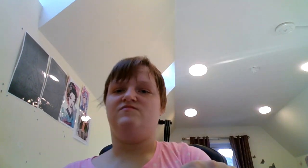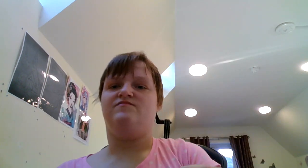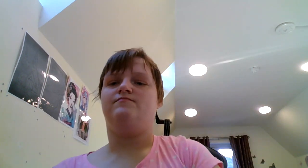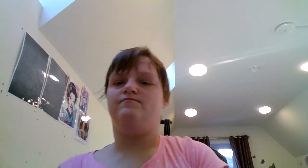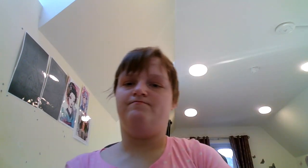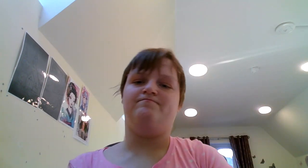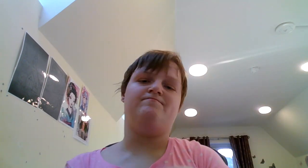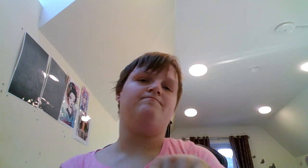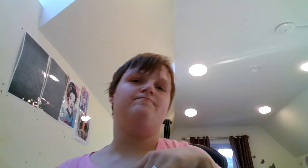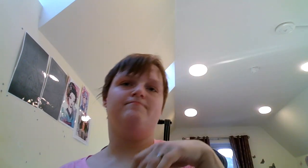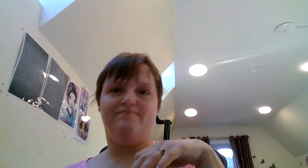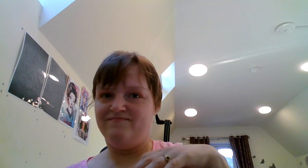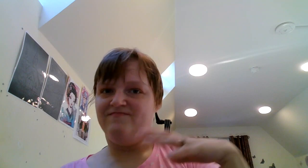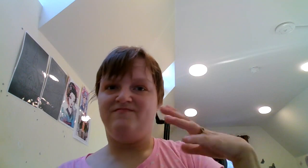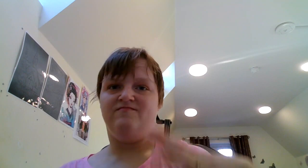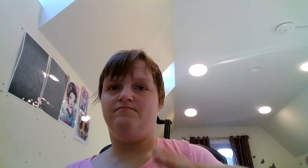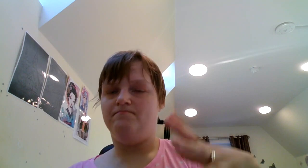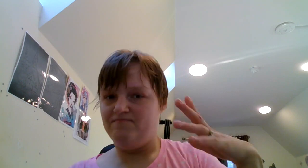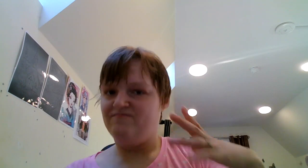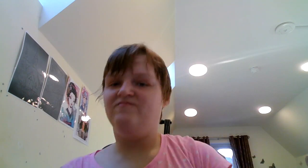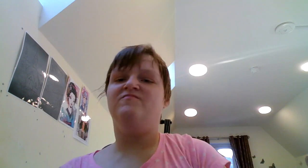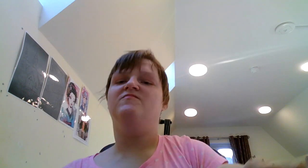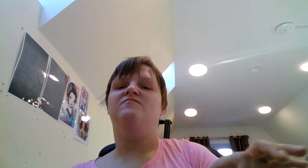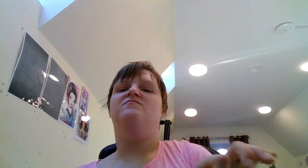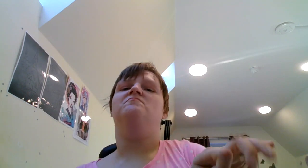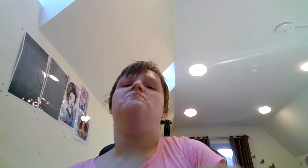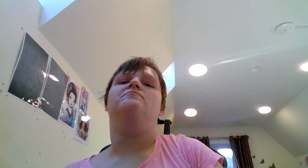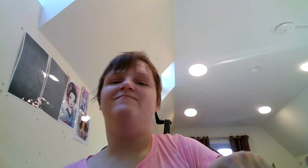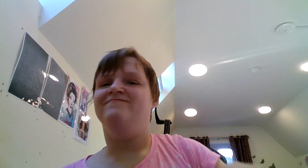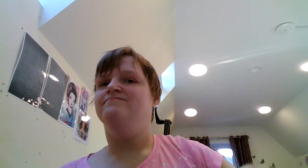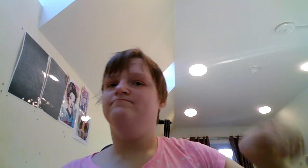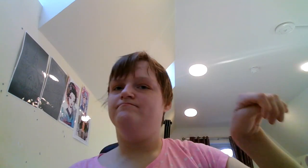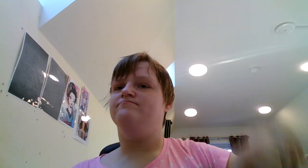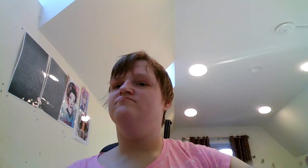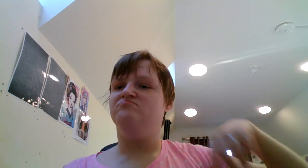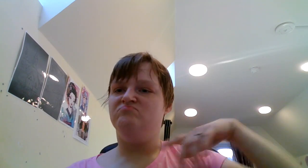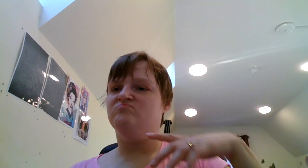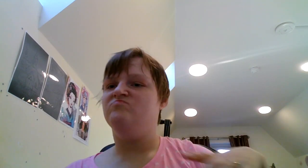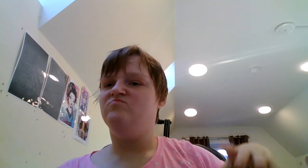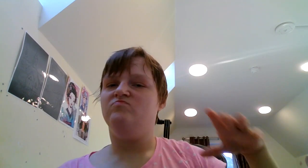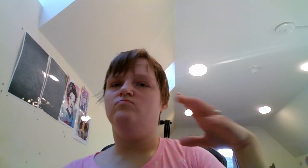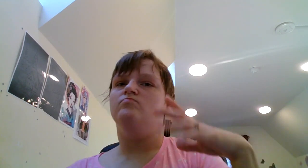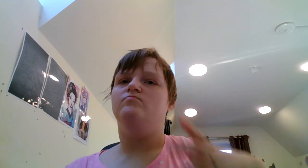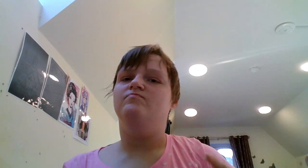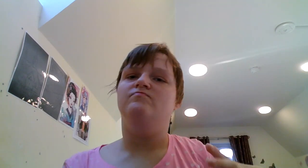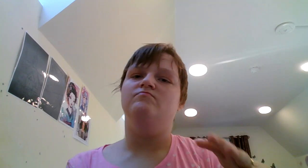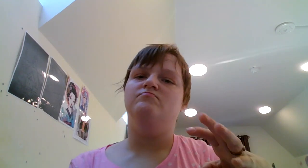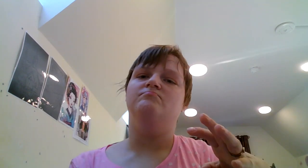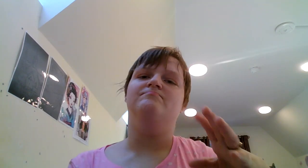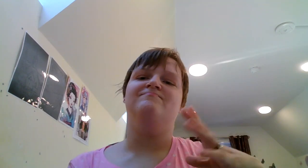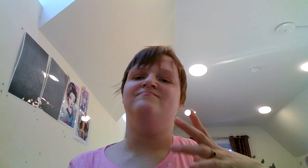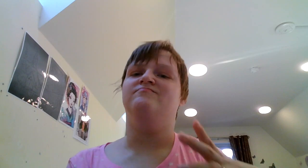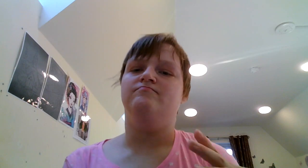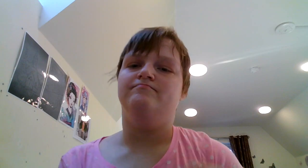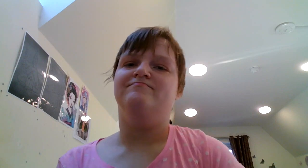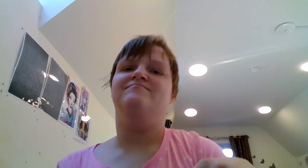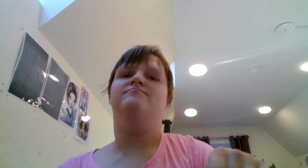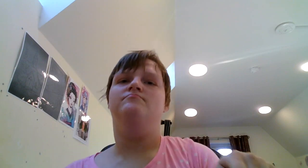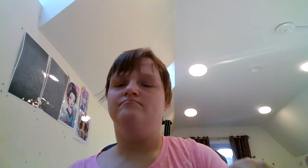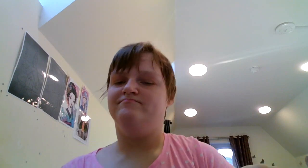later purified by James B. Collop. It was one of the greatest medical breakthroughs in history, which